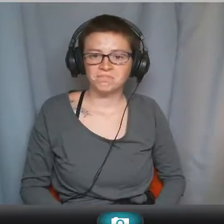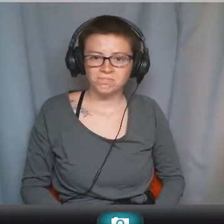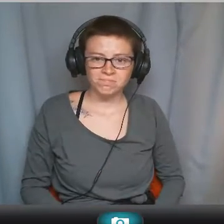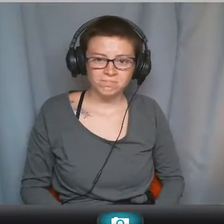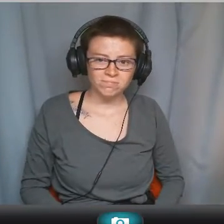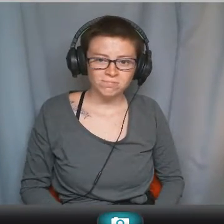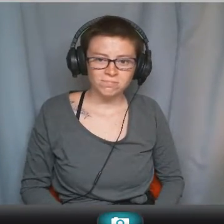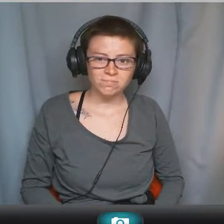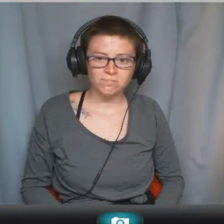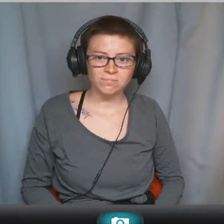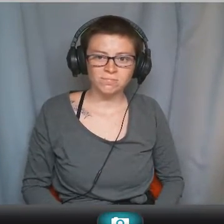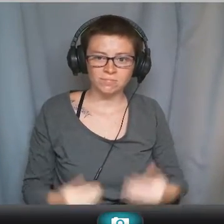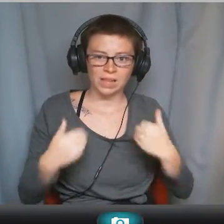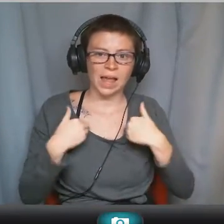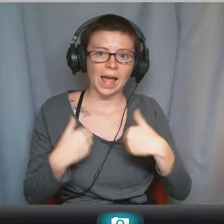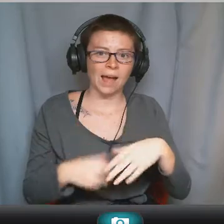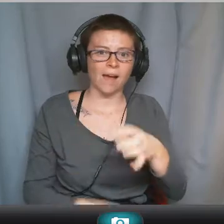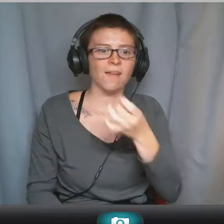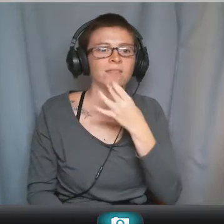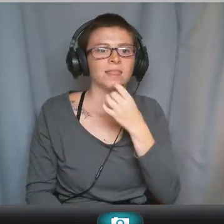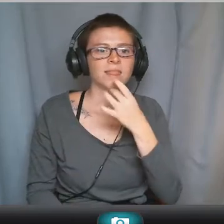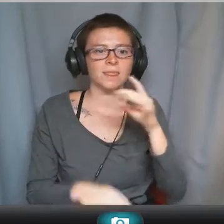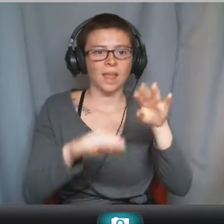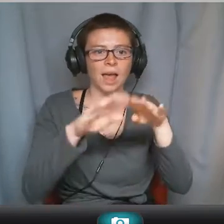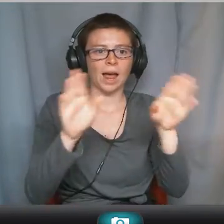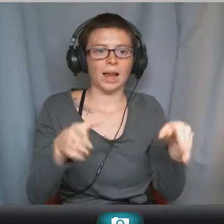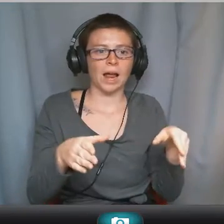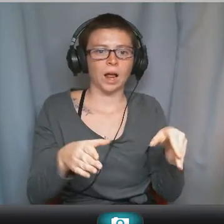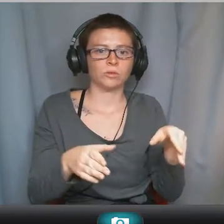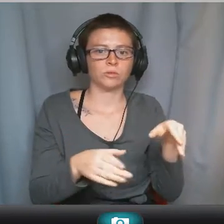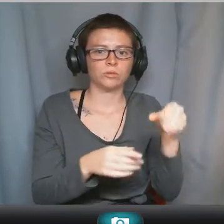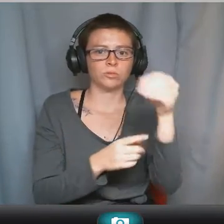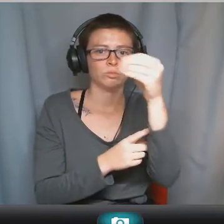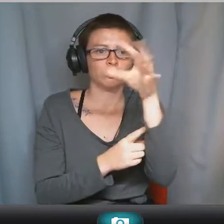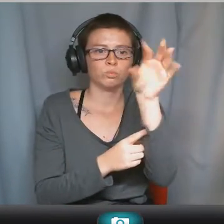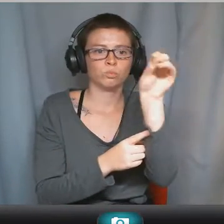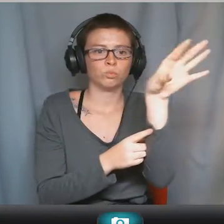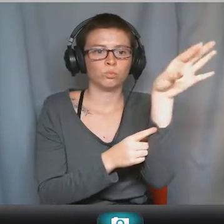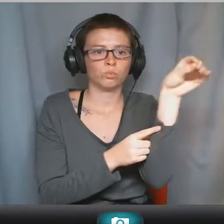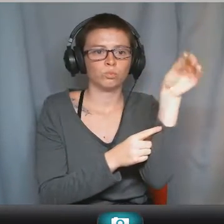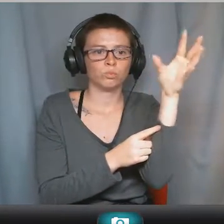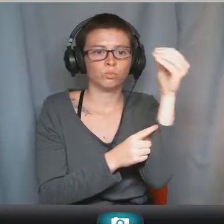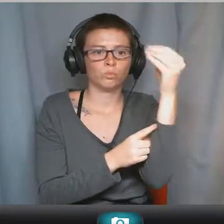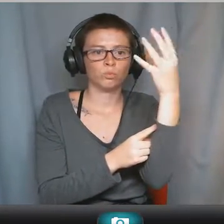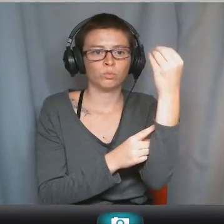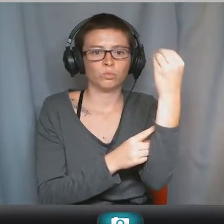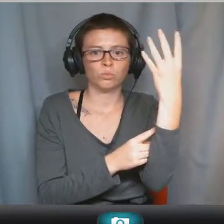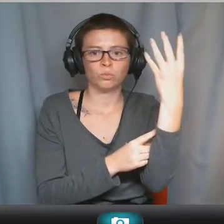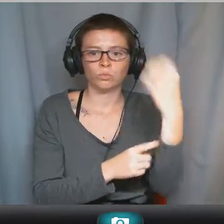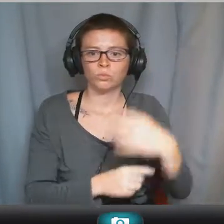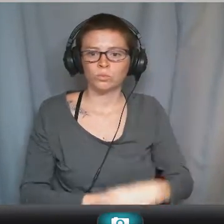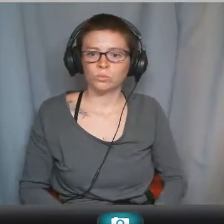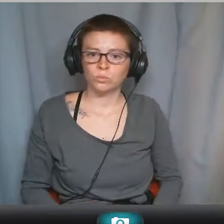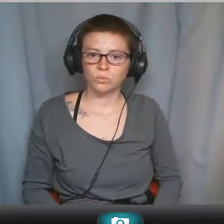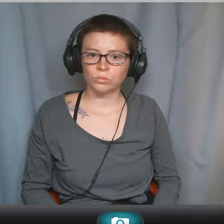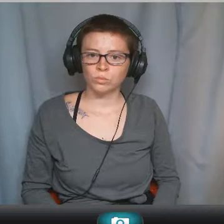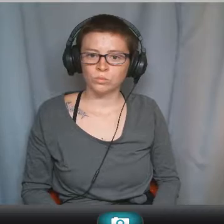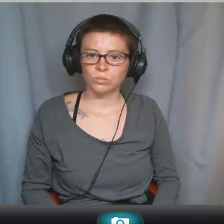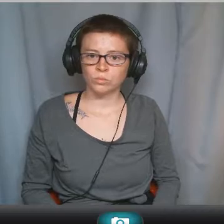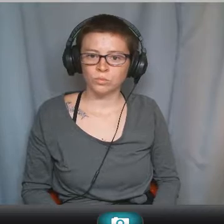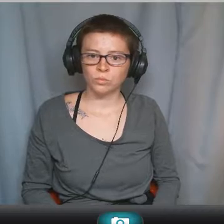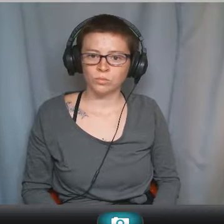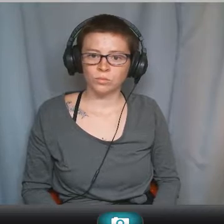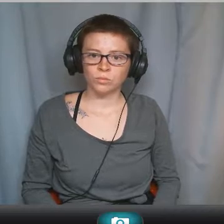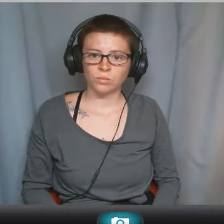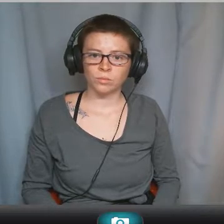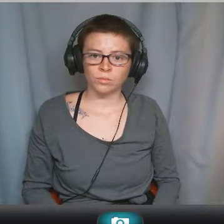the lighthouse here is blowing in the wind. And the balloon. Back hairs are flying too. And also, there's a